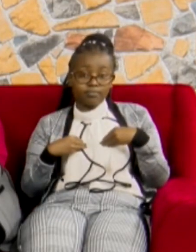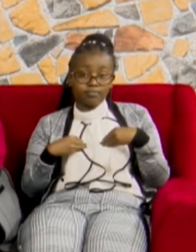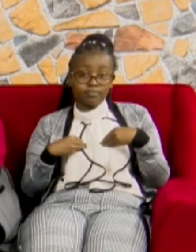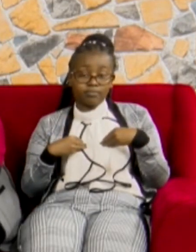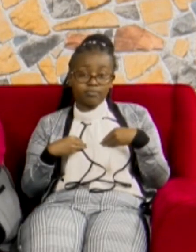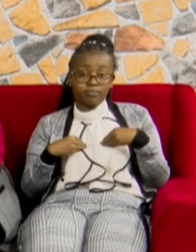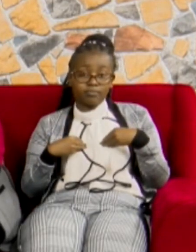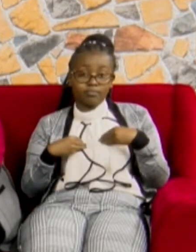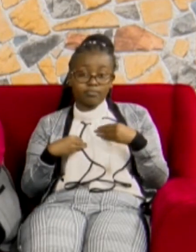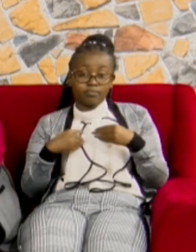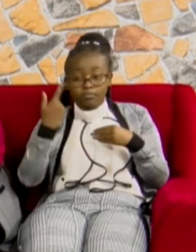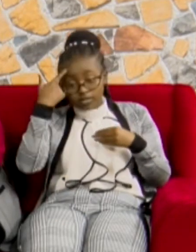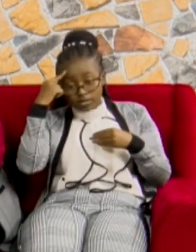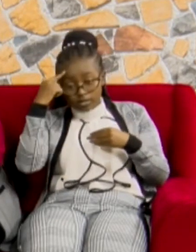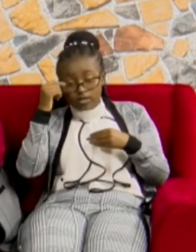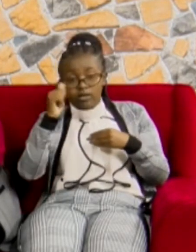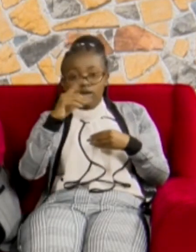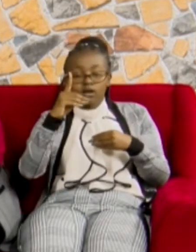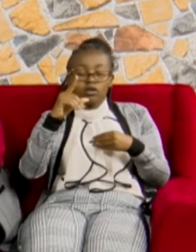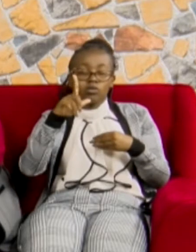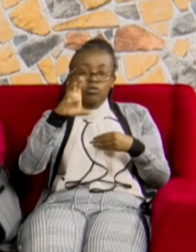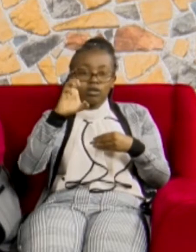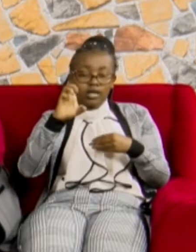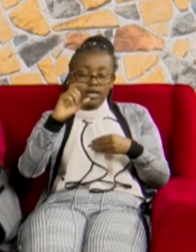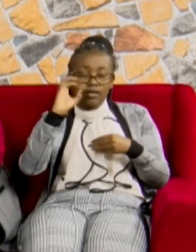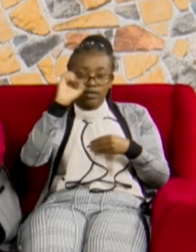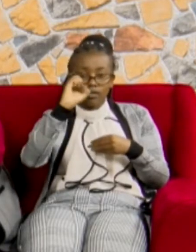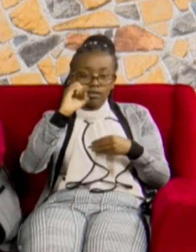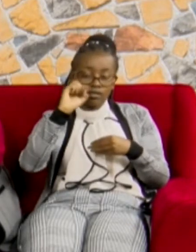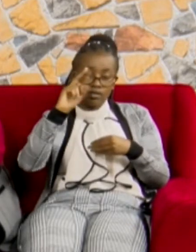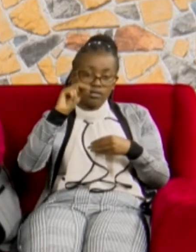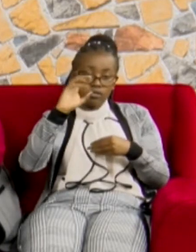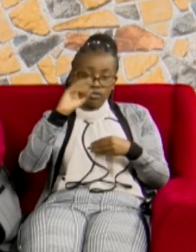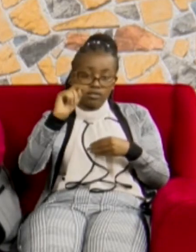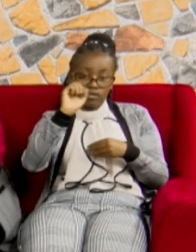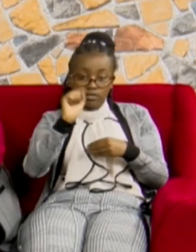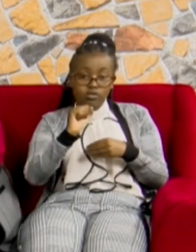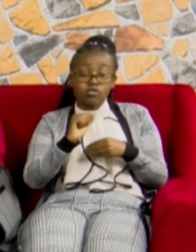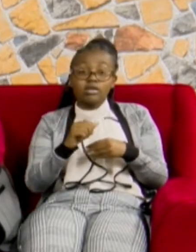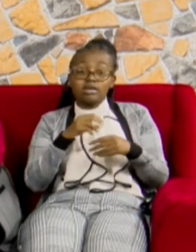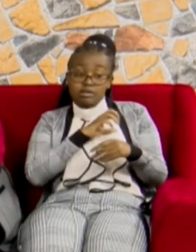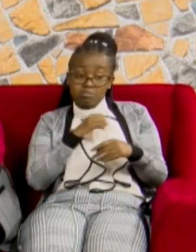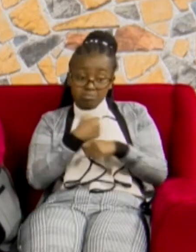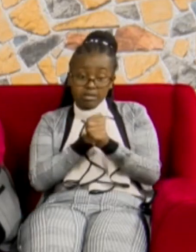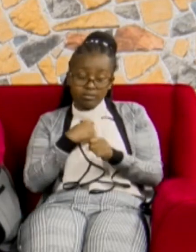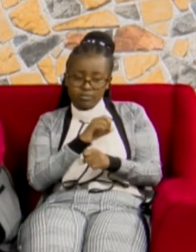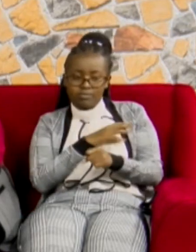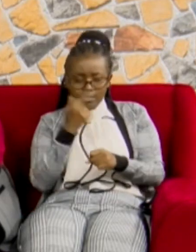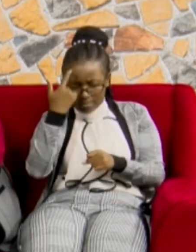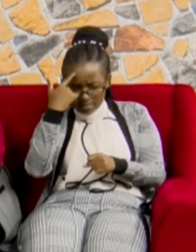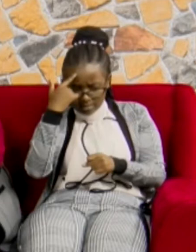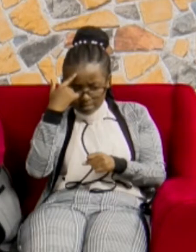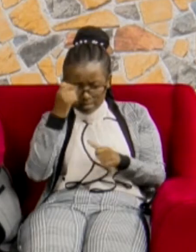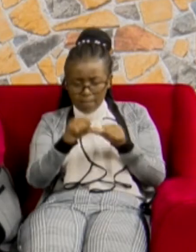and I thought adolescent was a bit tough. It freaks me out. I will not even lie to you. Every time I think